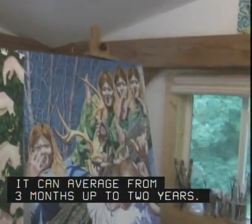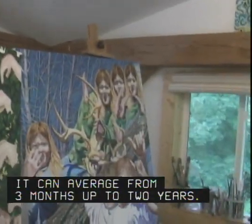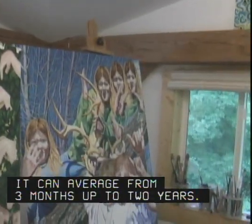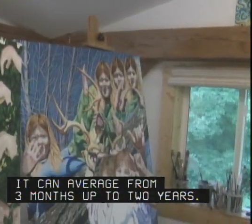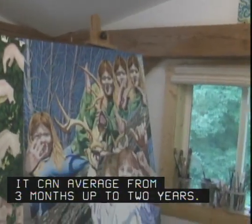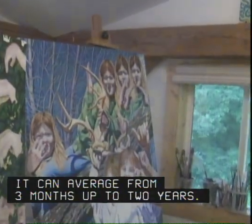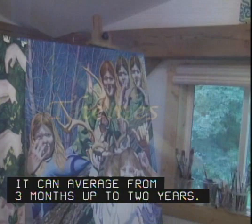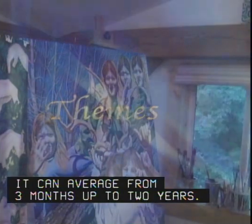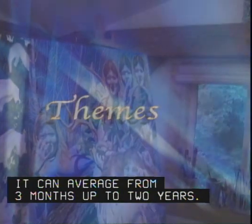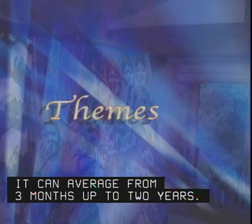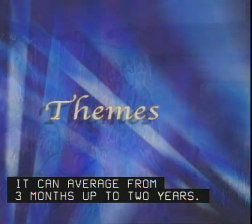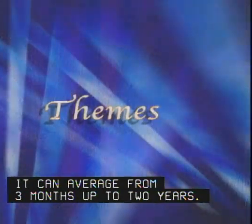2 years.